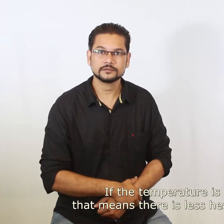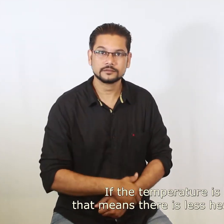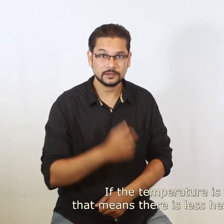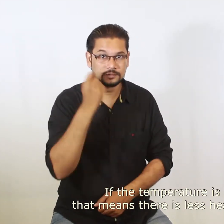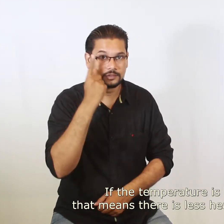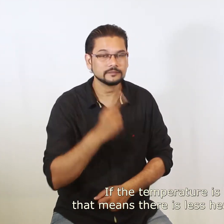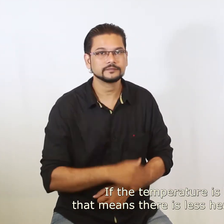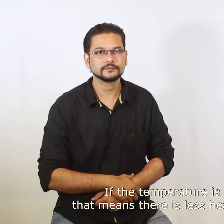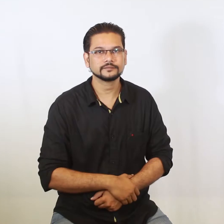Understood?